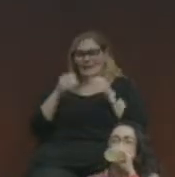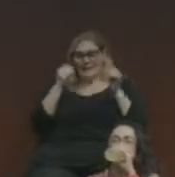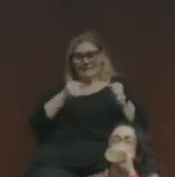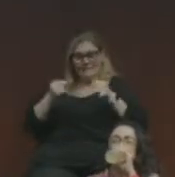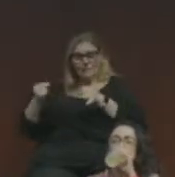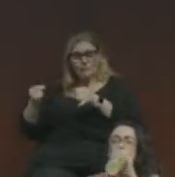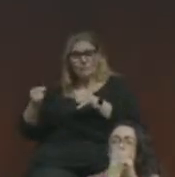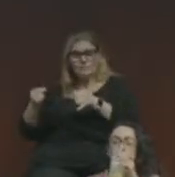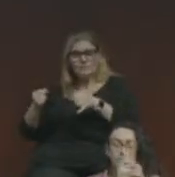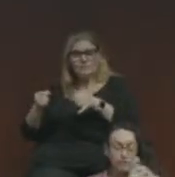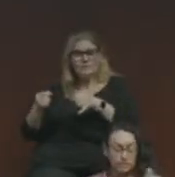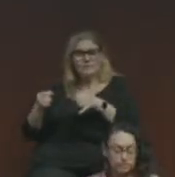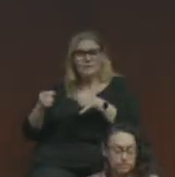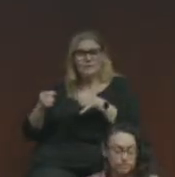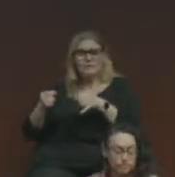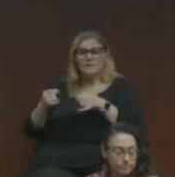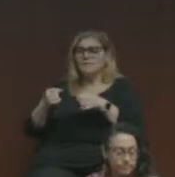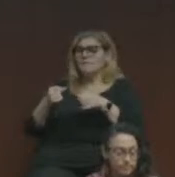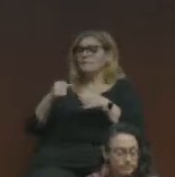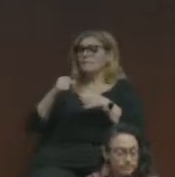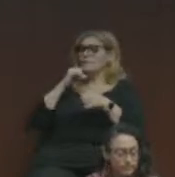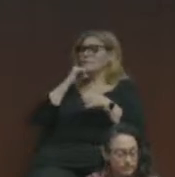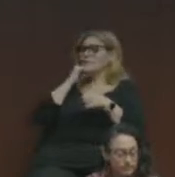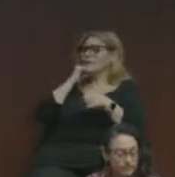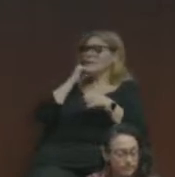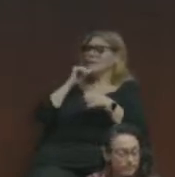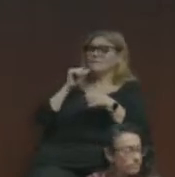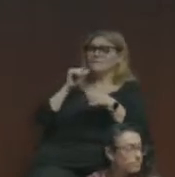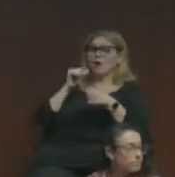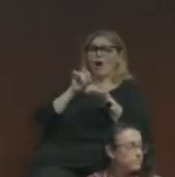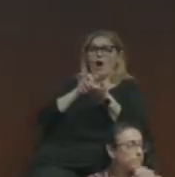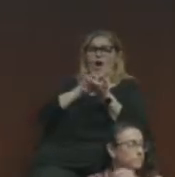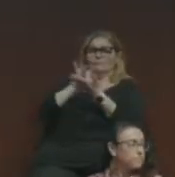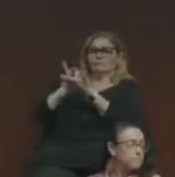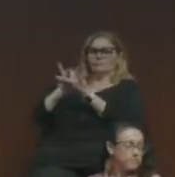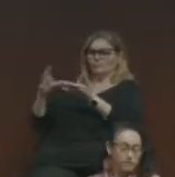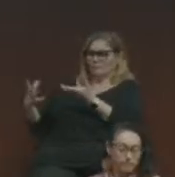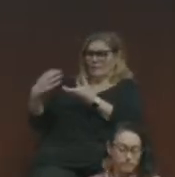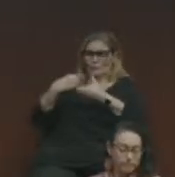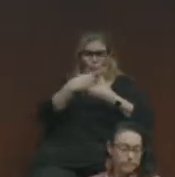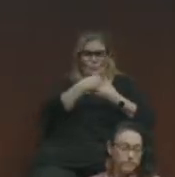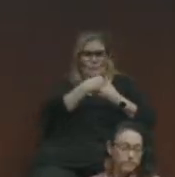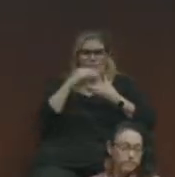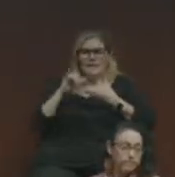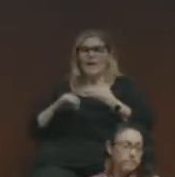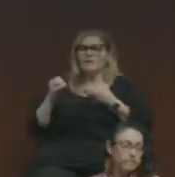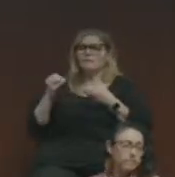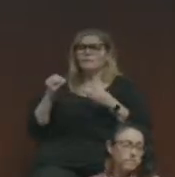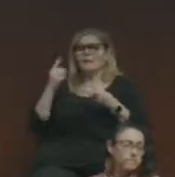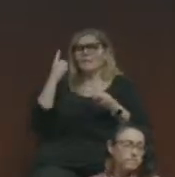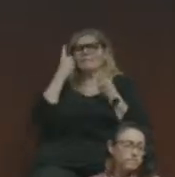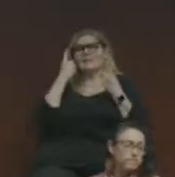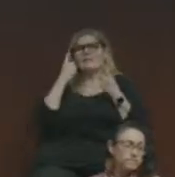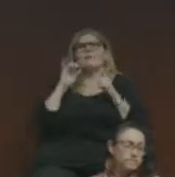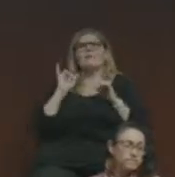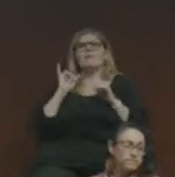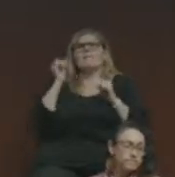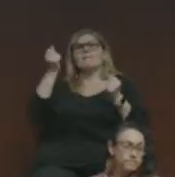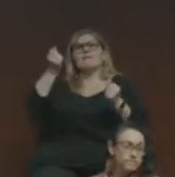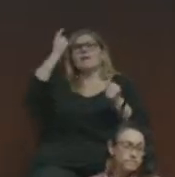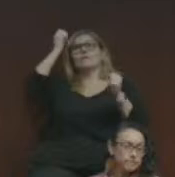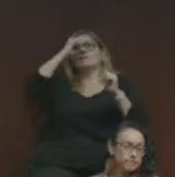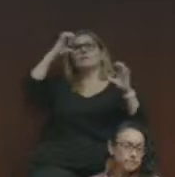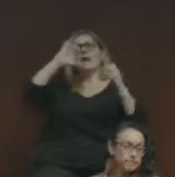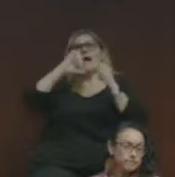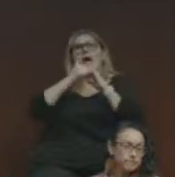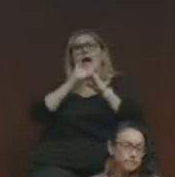mutuality, and non-disposability to think about and conceive how we might